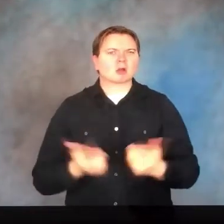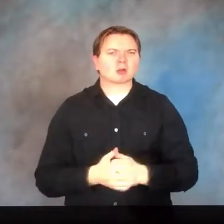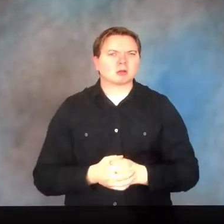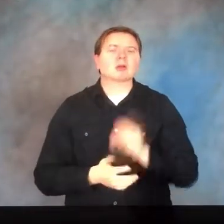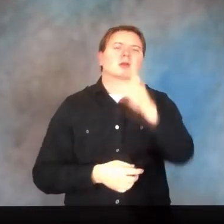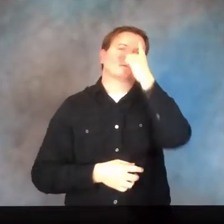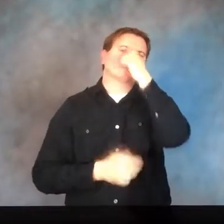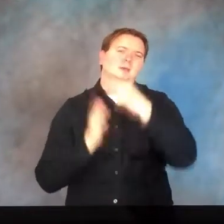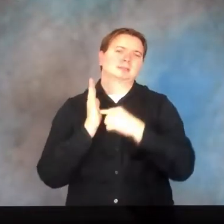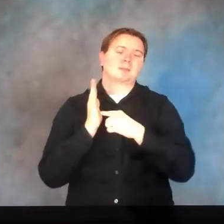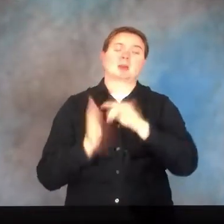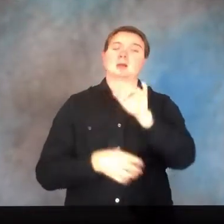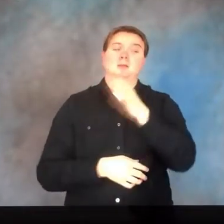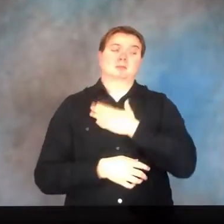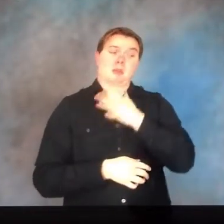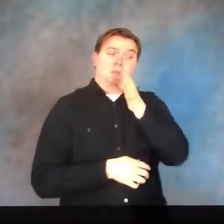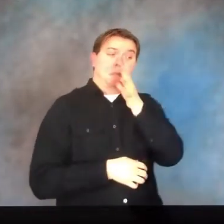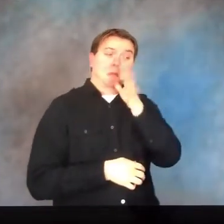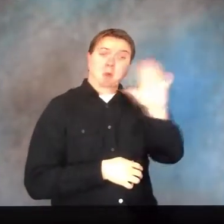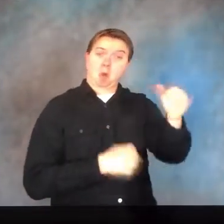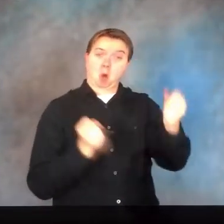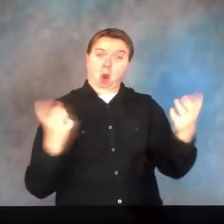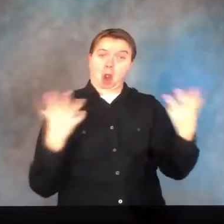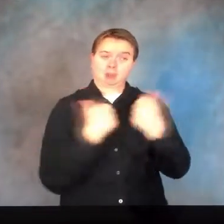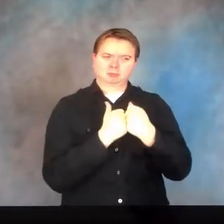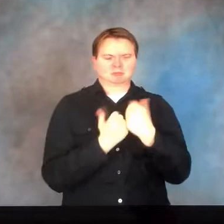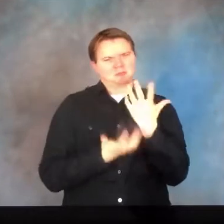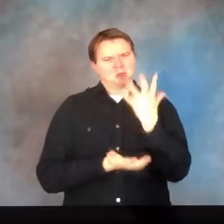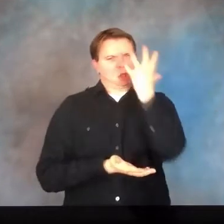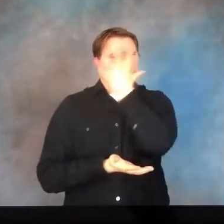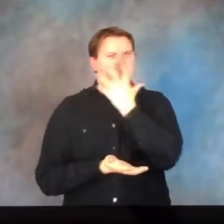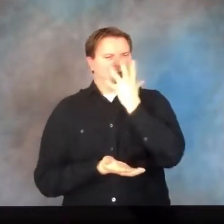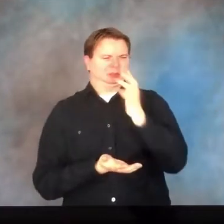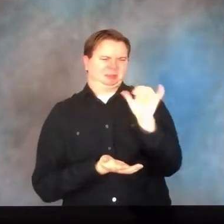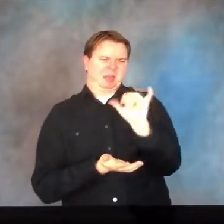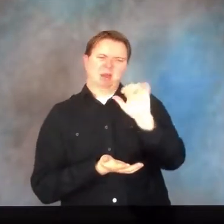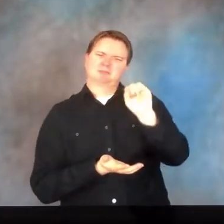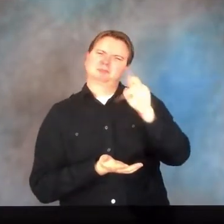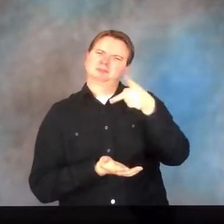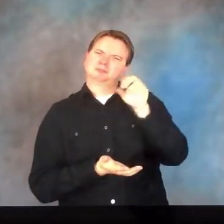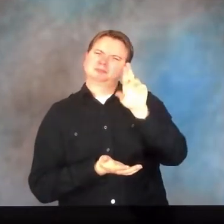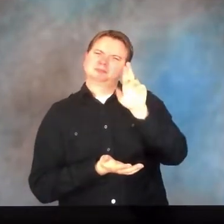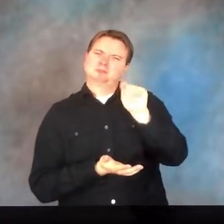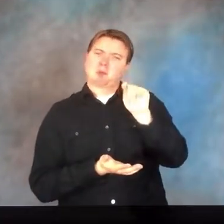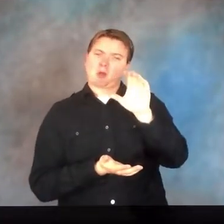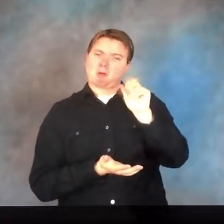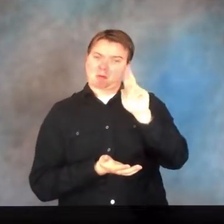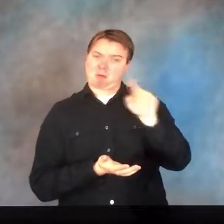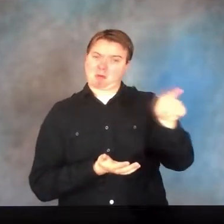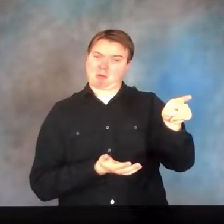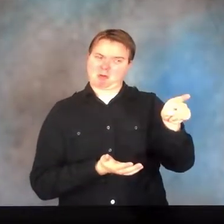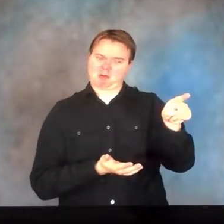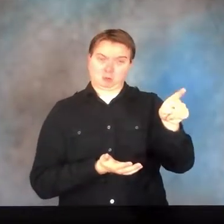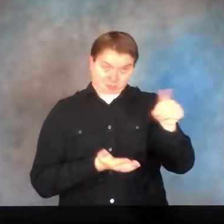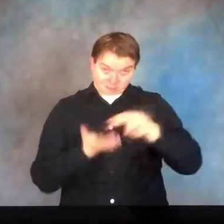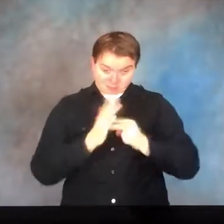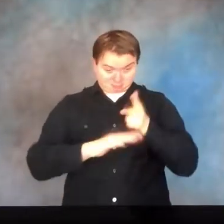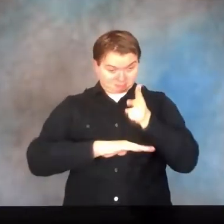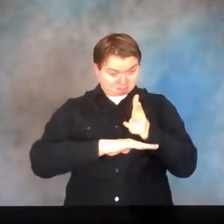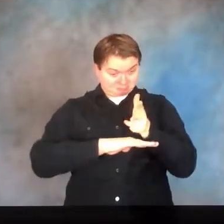Also think about different types of vehicles. For example, in my mom's accident, she was driving kind of a sportish car. So